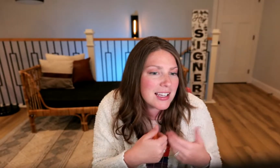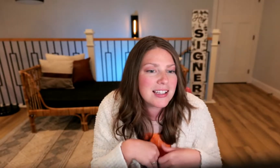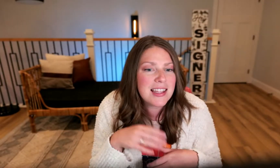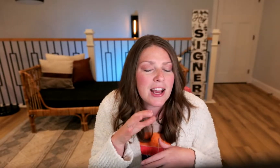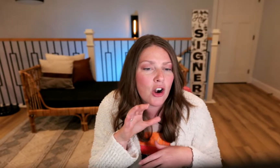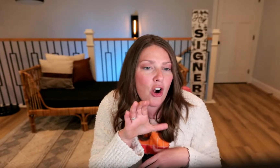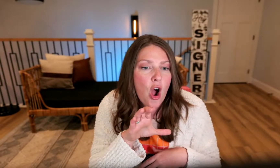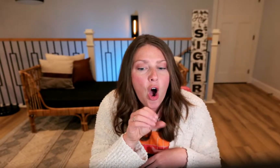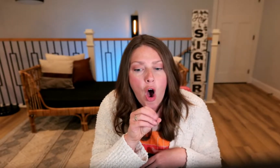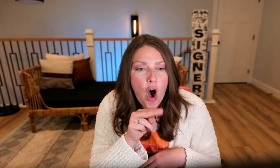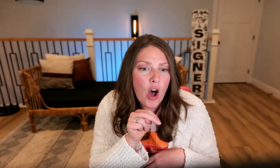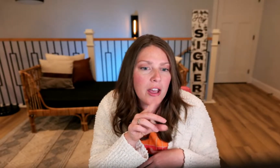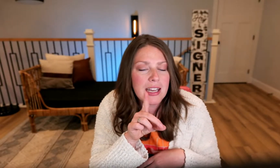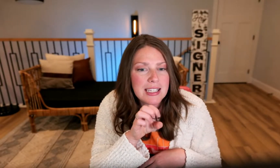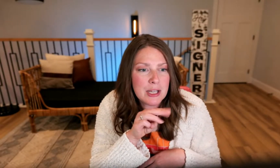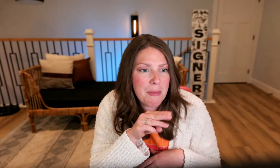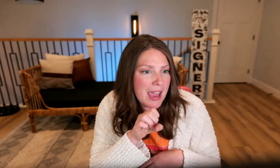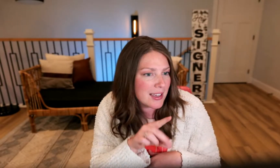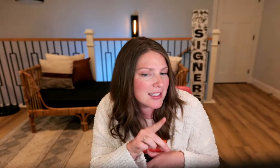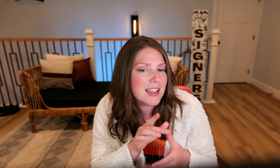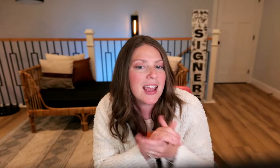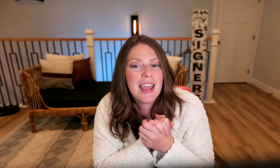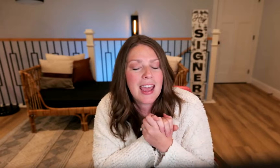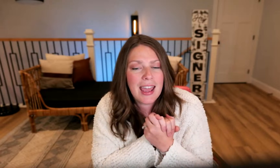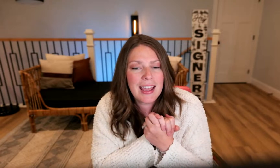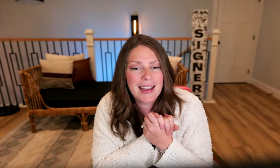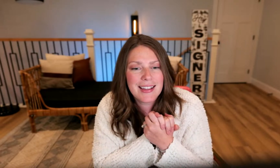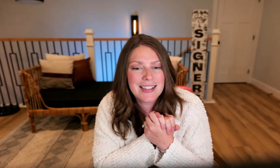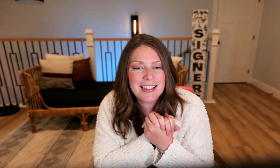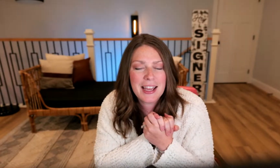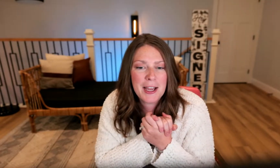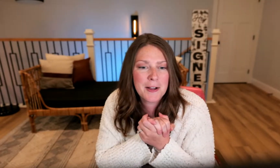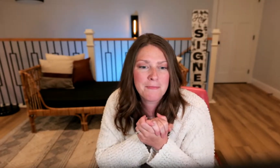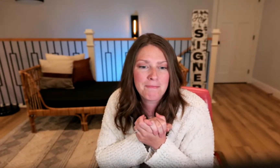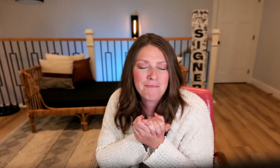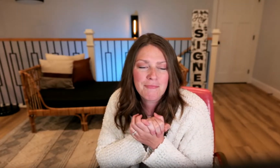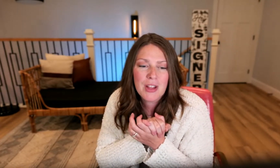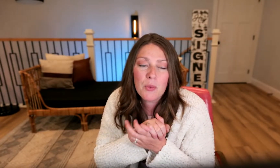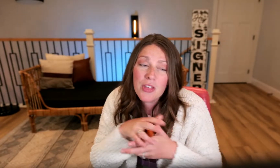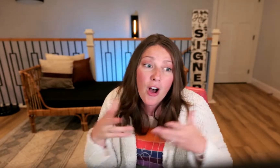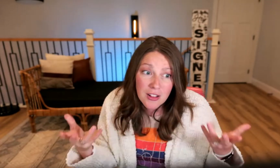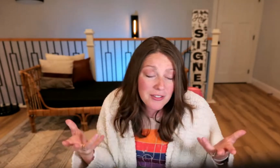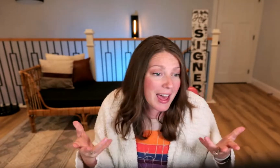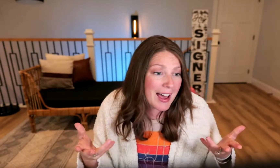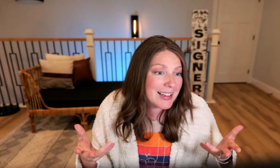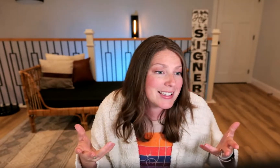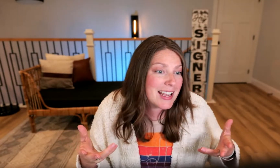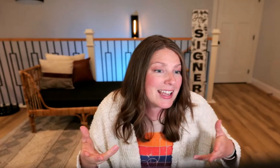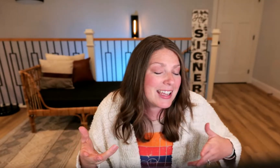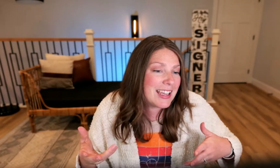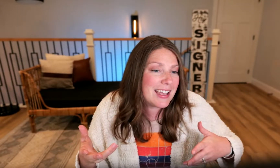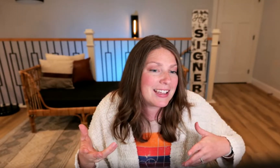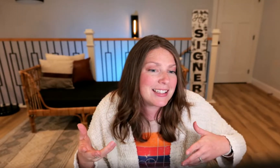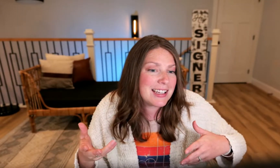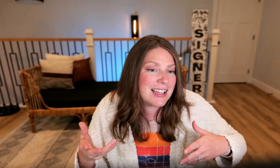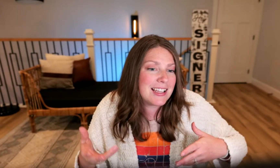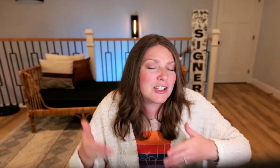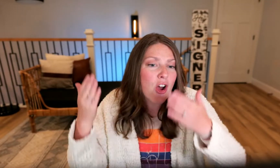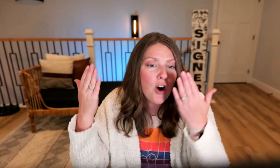classes that are on demand. And with all of that, it is on